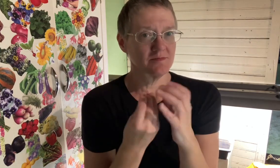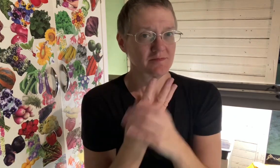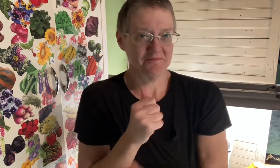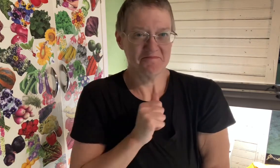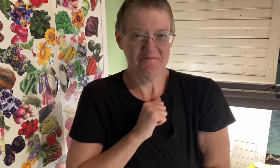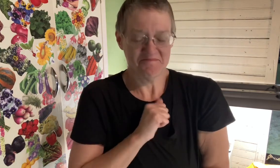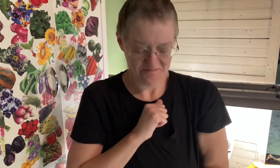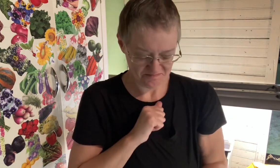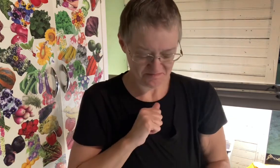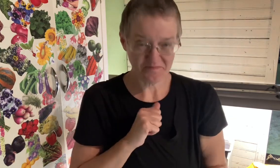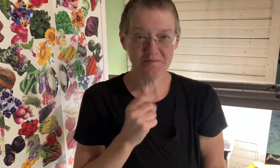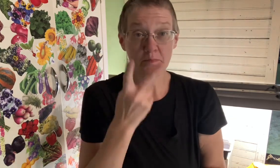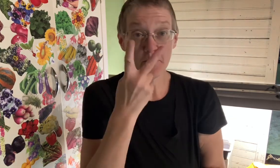I want to try to grow them myself.